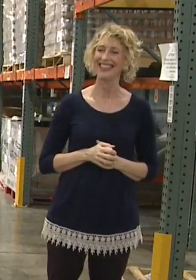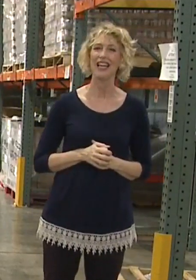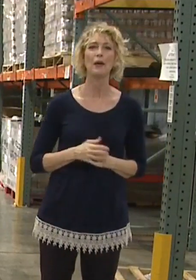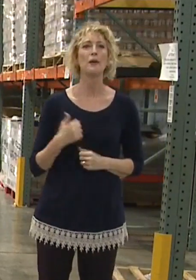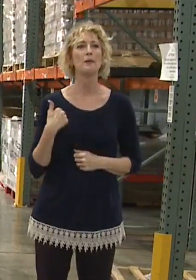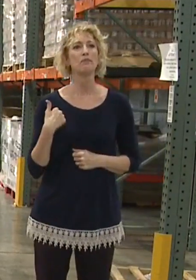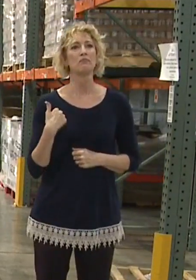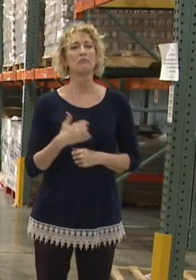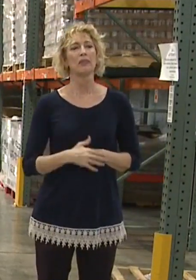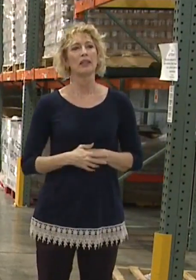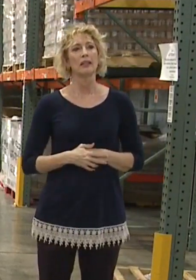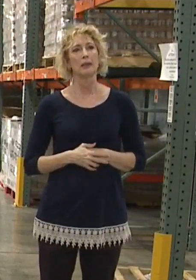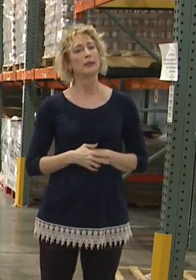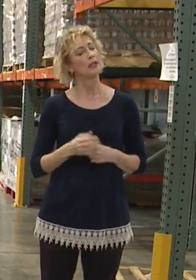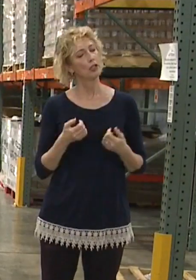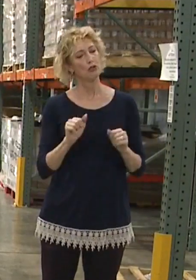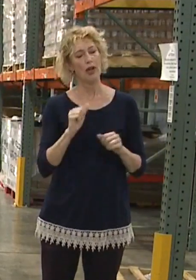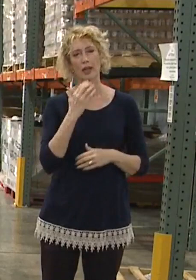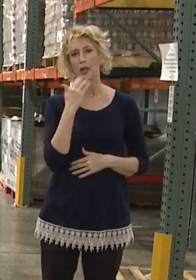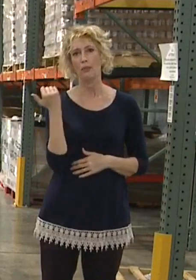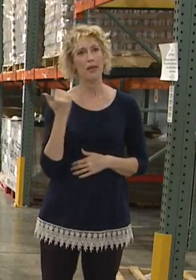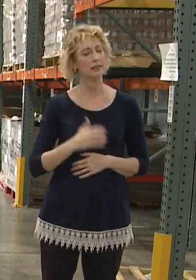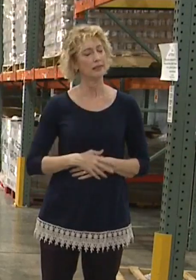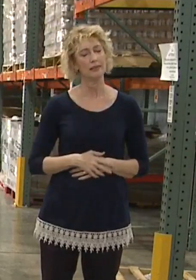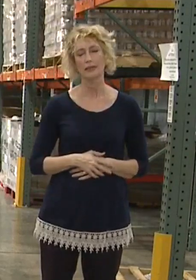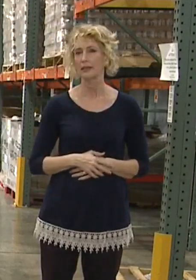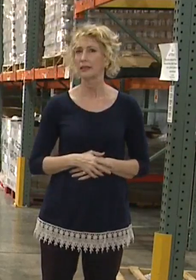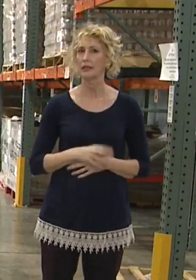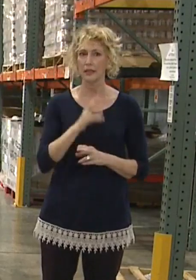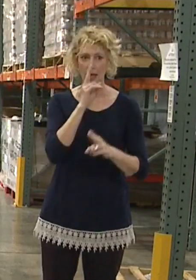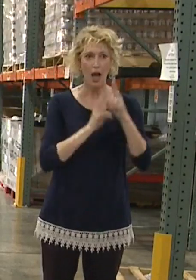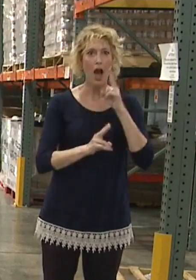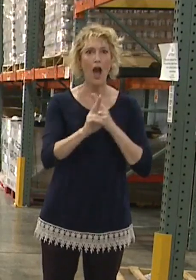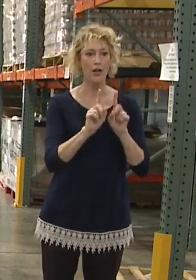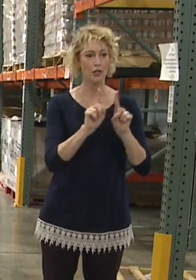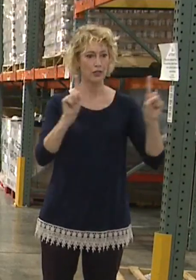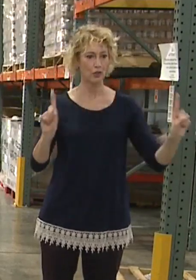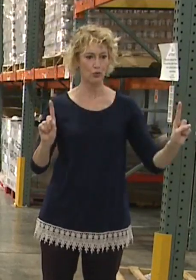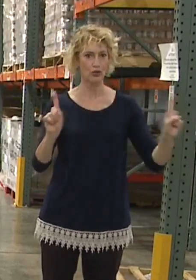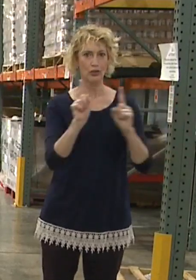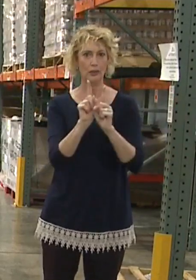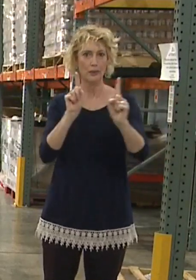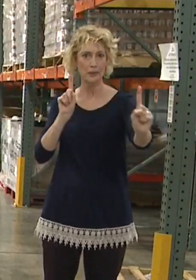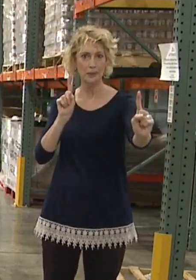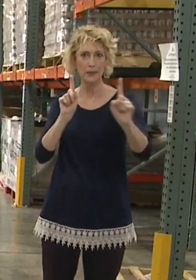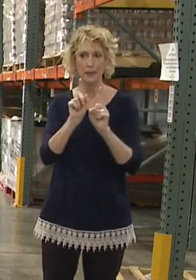I just, you know, we're trying our best to honor social distancing in these efforts.